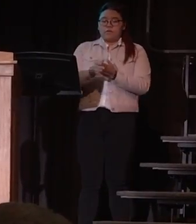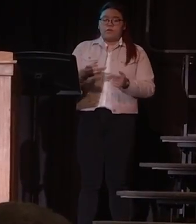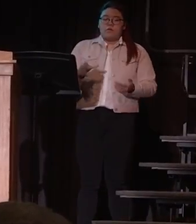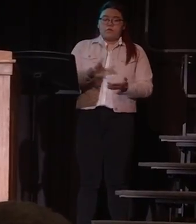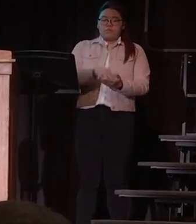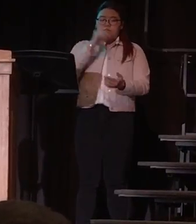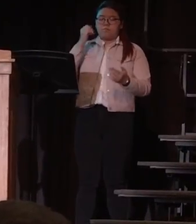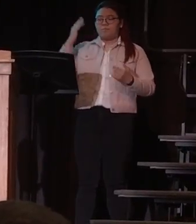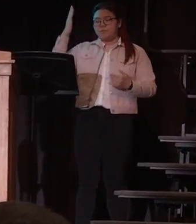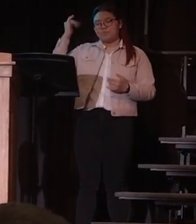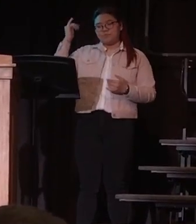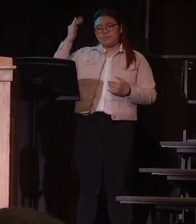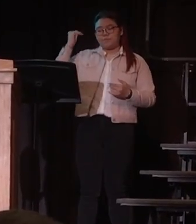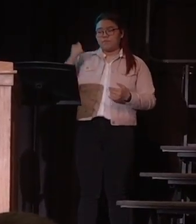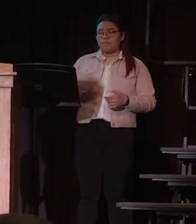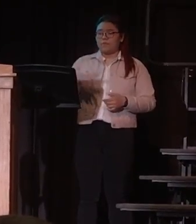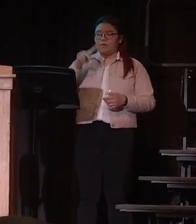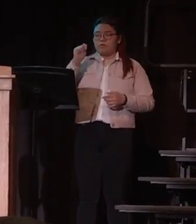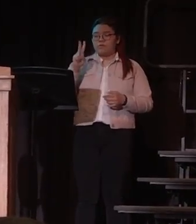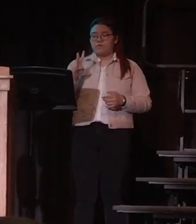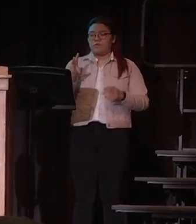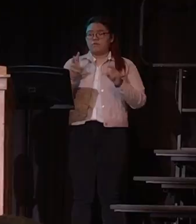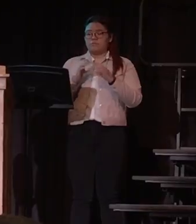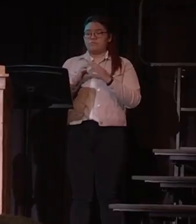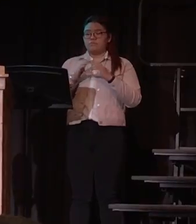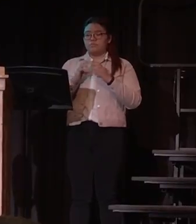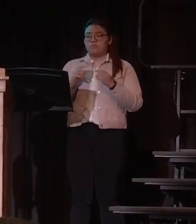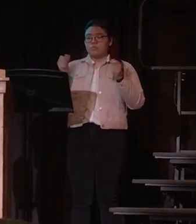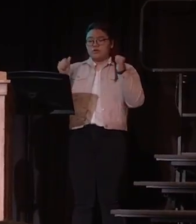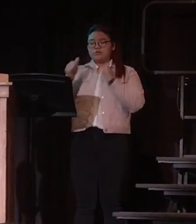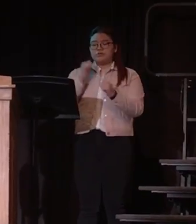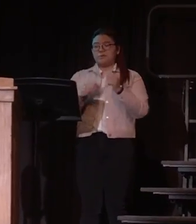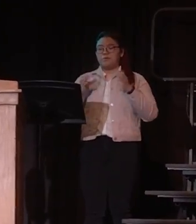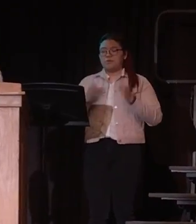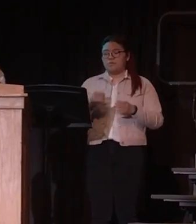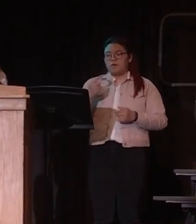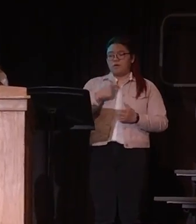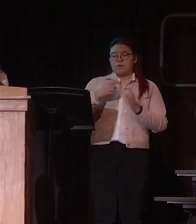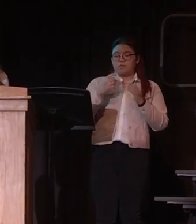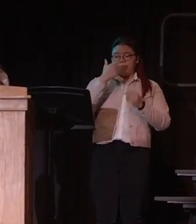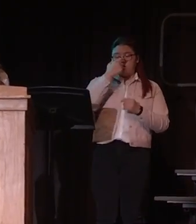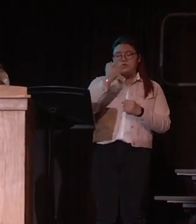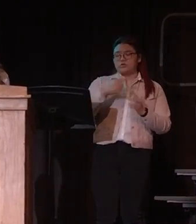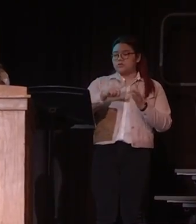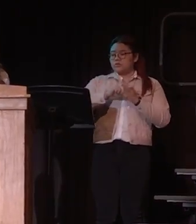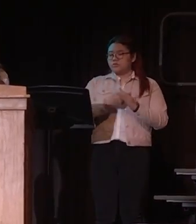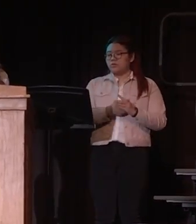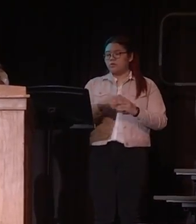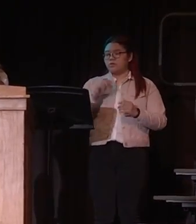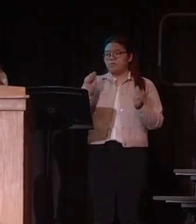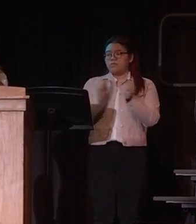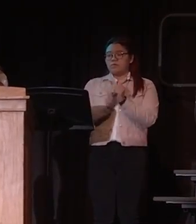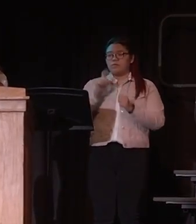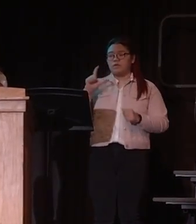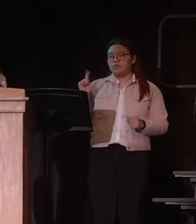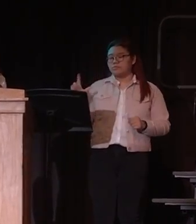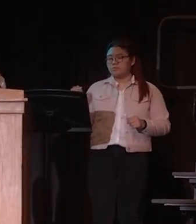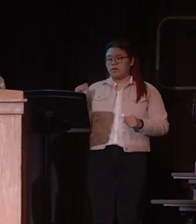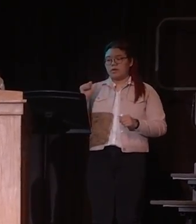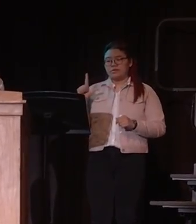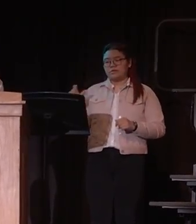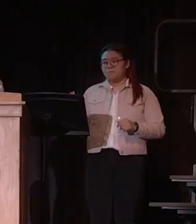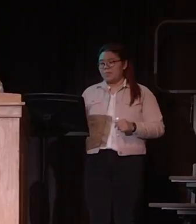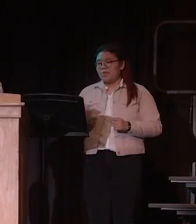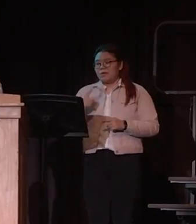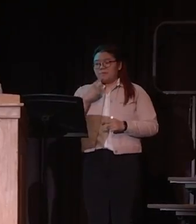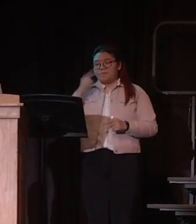When I first moved to Syosset from Forest Hills, ASL immediately caught my eye. I convinced my guidance counselor to enroll me in the class